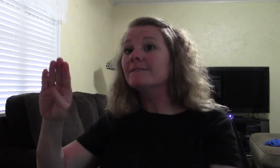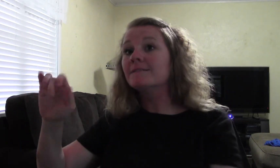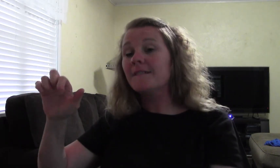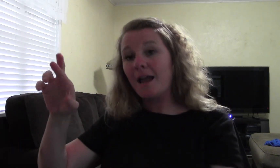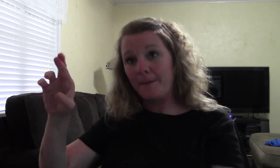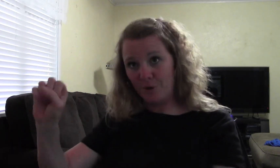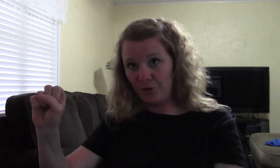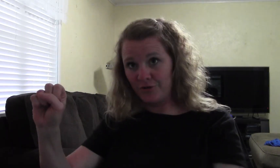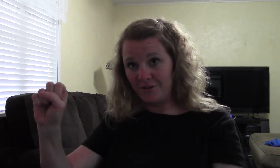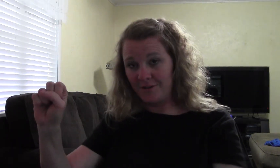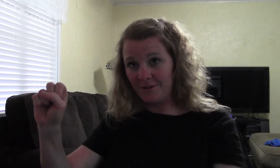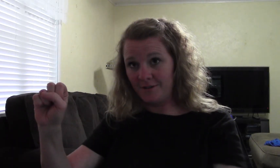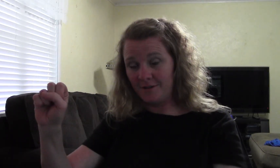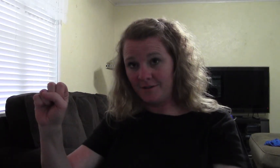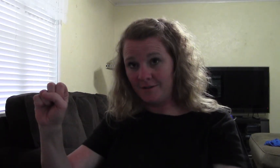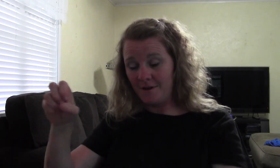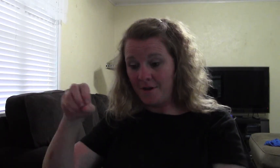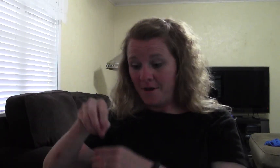Terminal fibers are officially part of the axon.